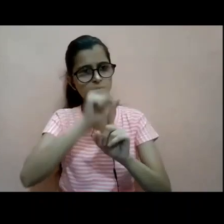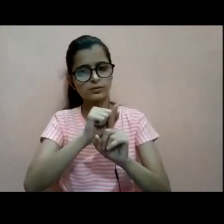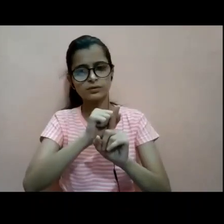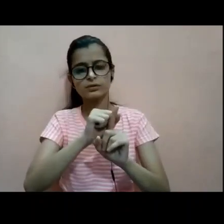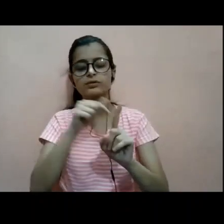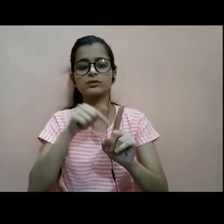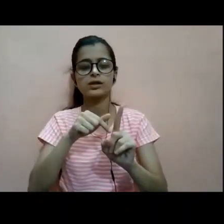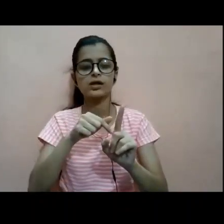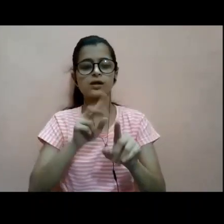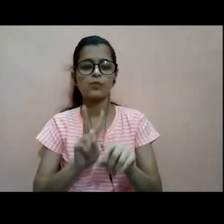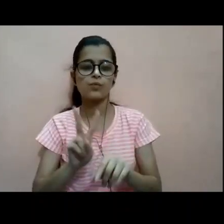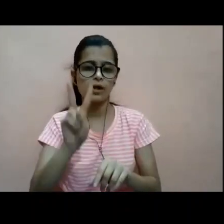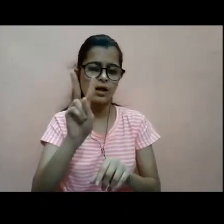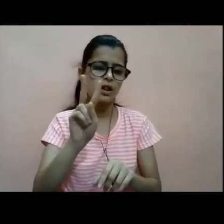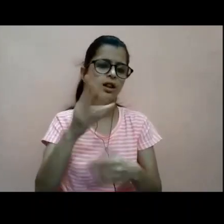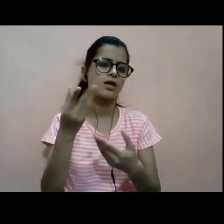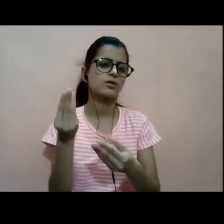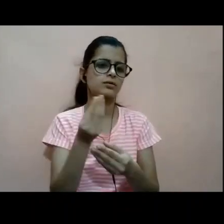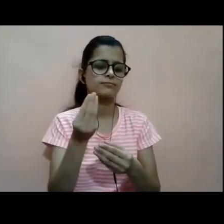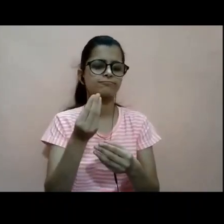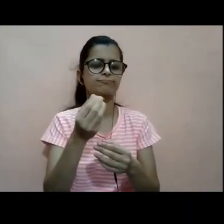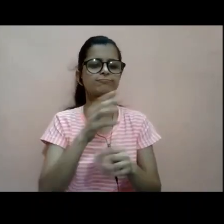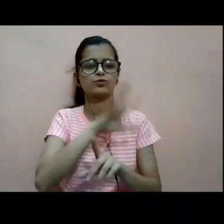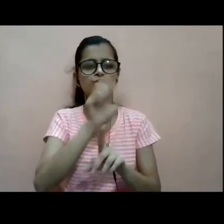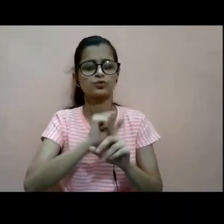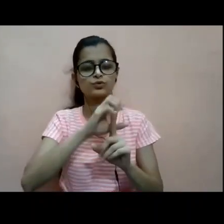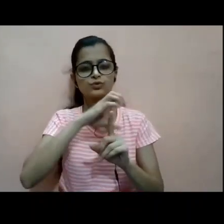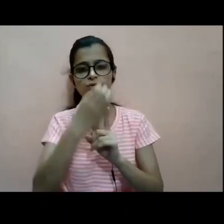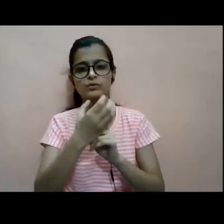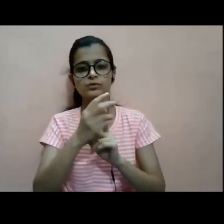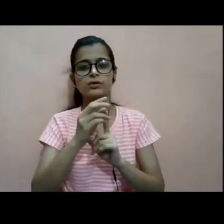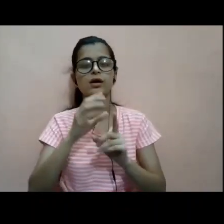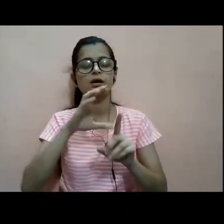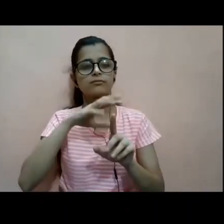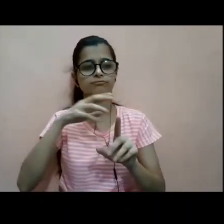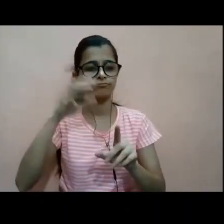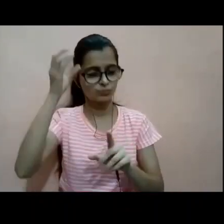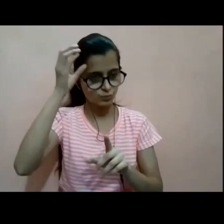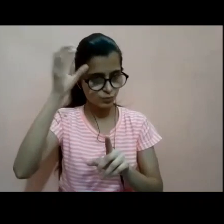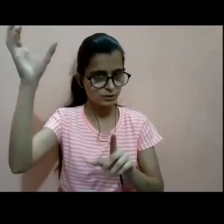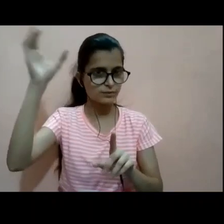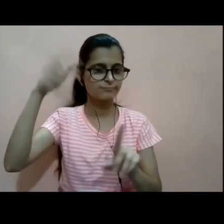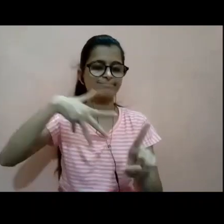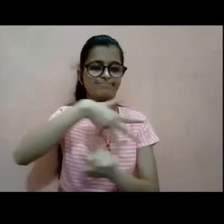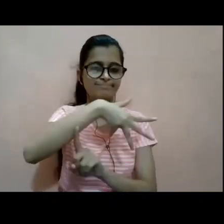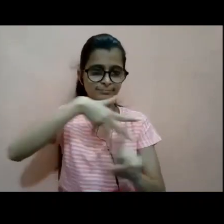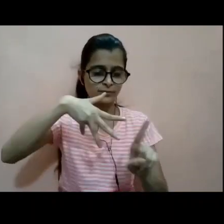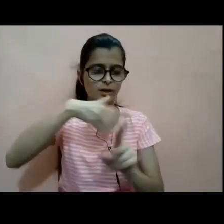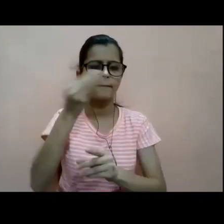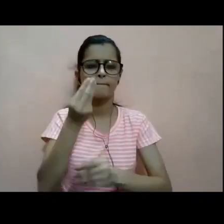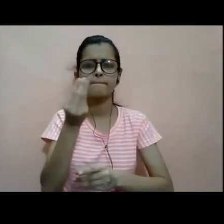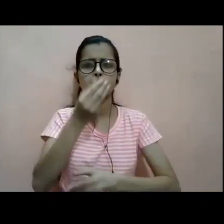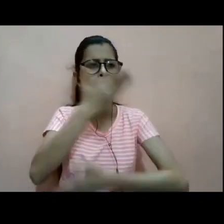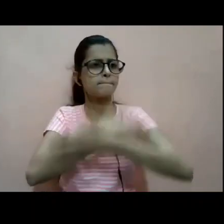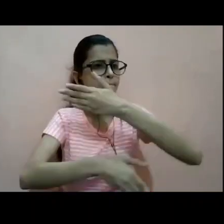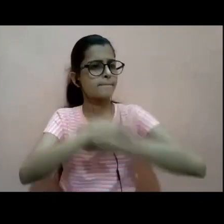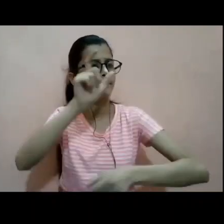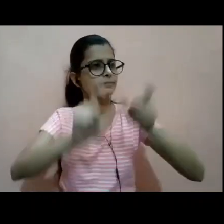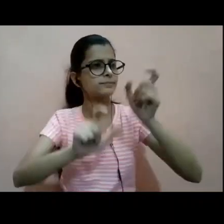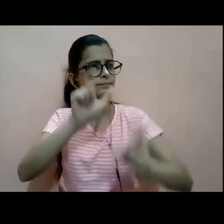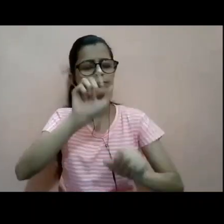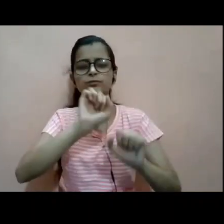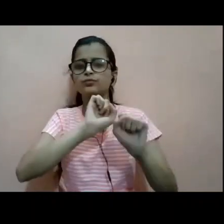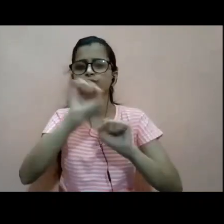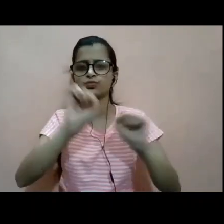sociocultural values or context, sometimes we see that we persons with disability need to curb